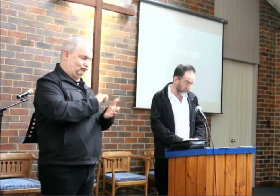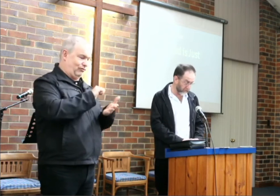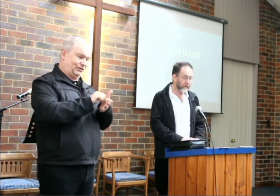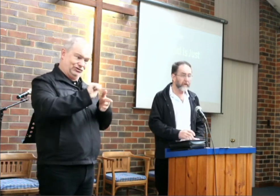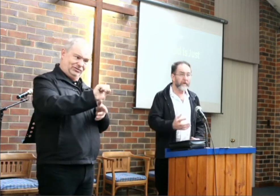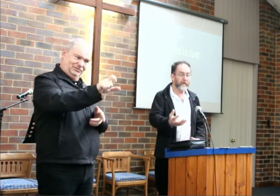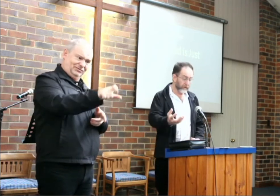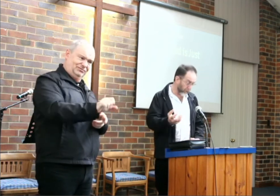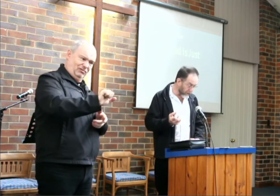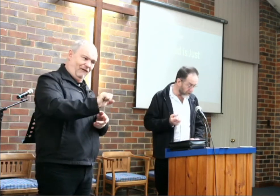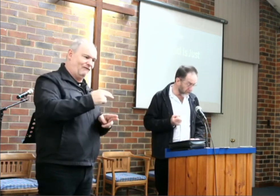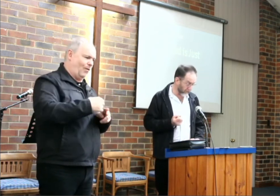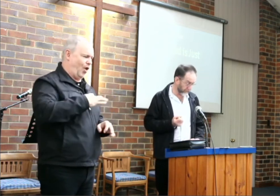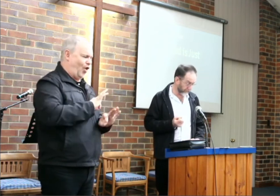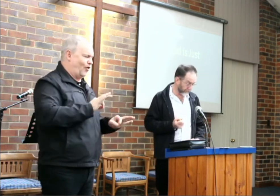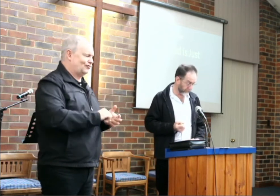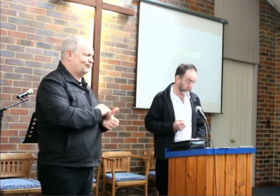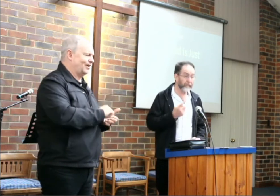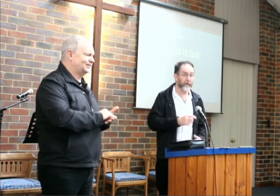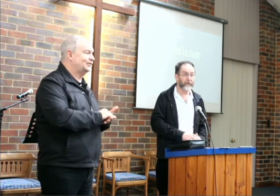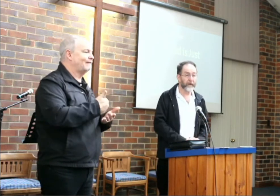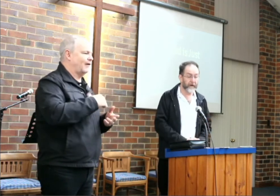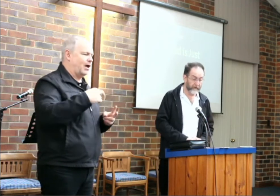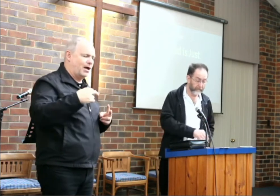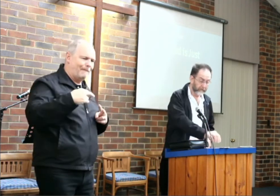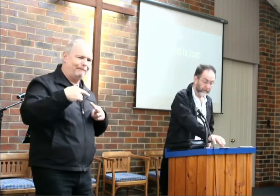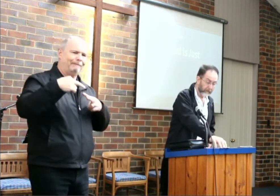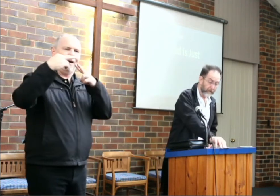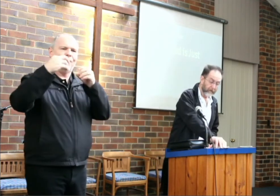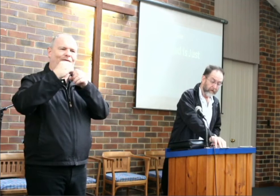unrighteous, to bring you to God. 1 Peter 3:18.